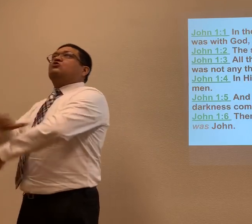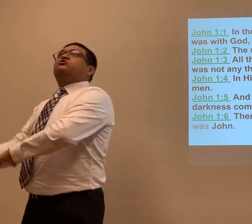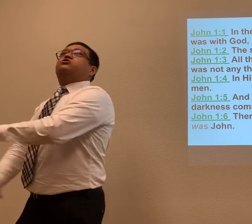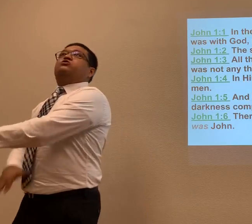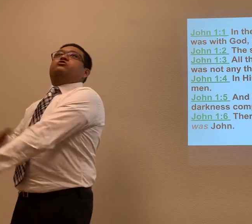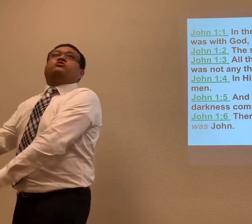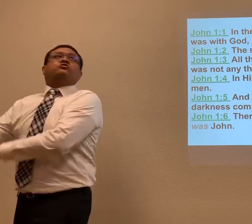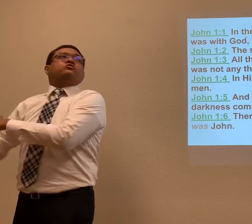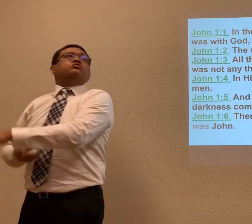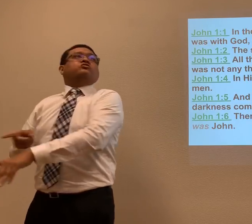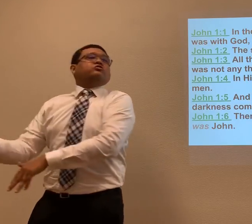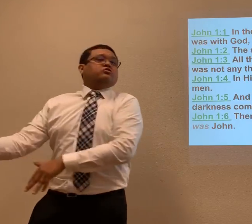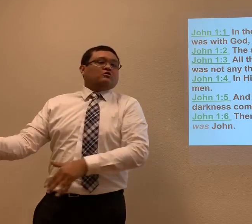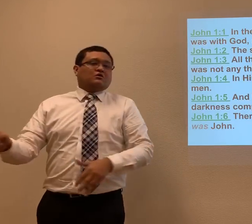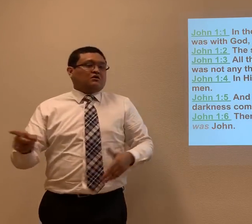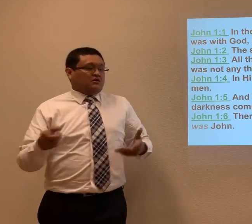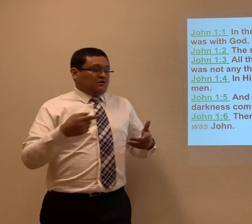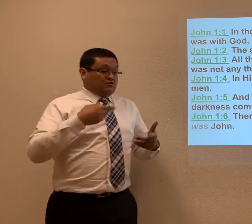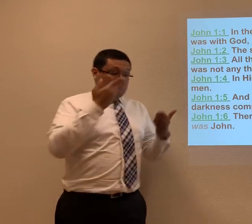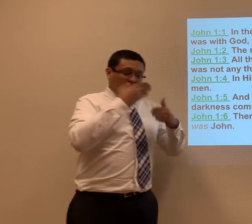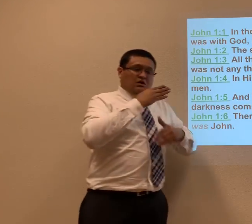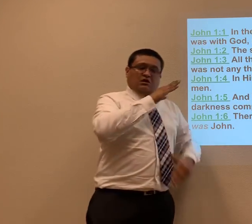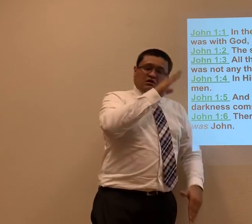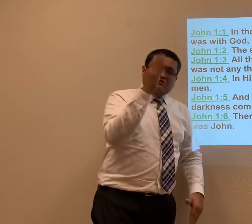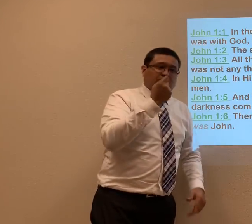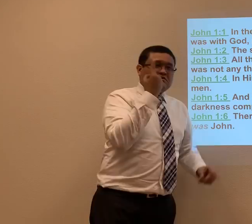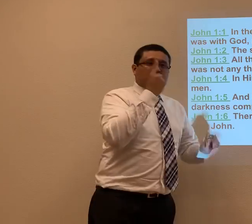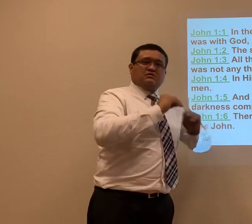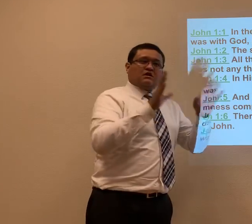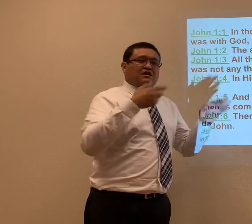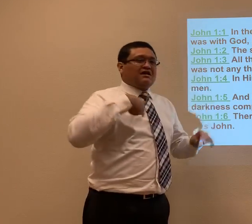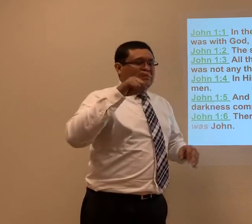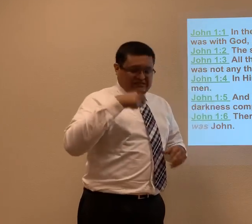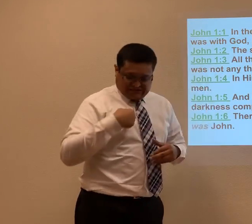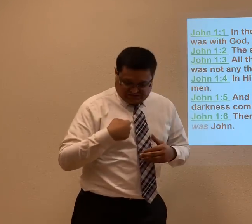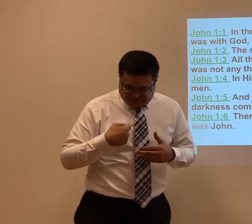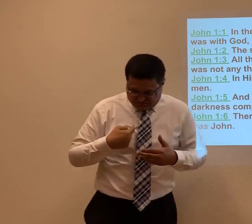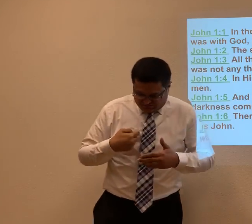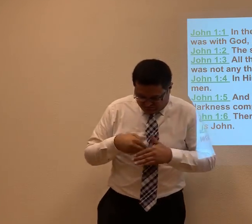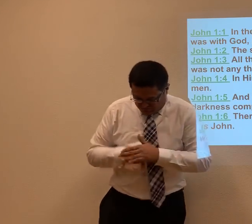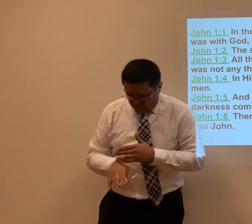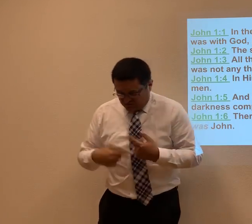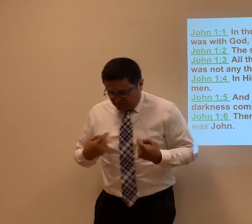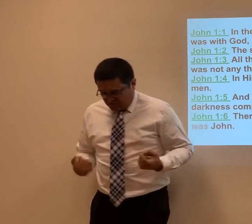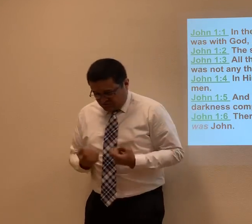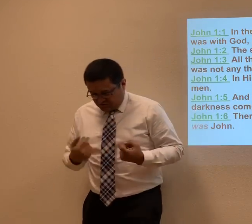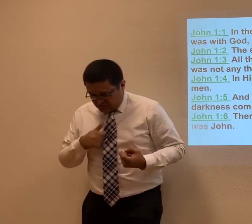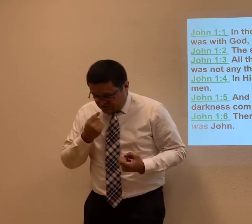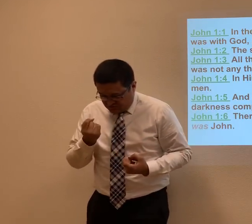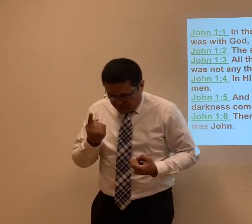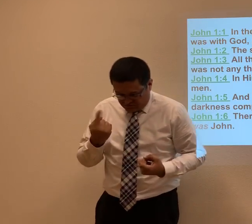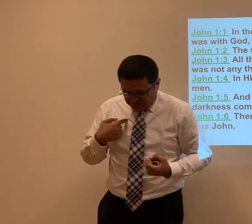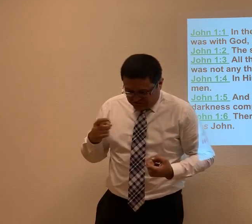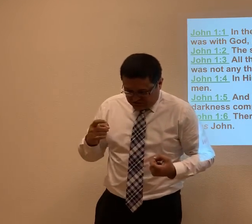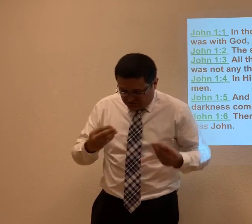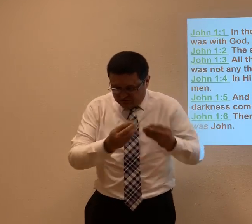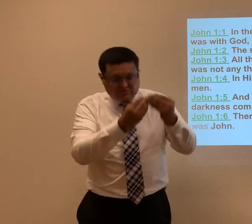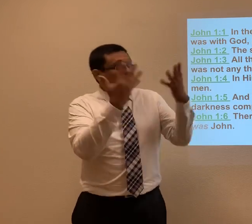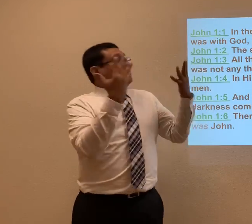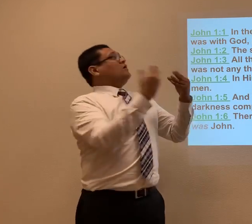their sin and out in the darkness doing their own thing, and they're in darkness. They don't understand what they need. They don't understand that they were born in a sin.